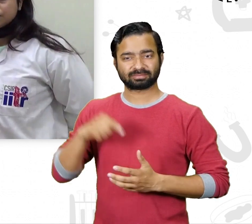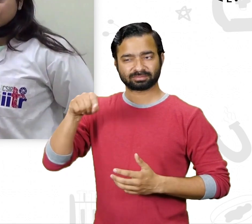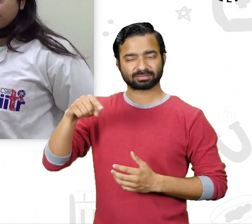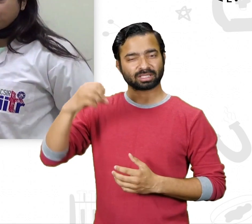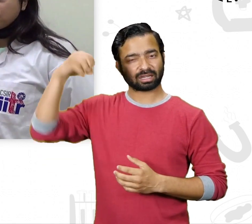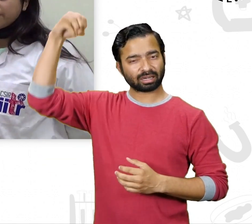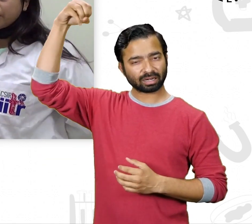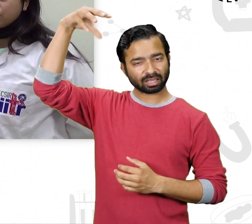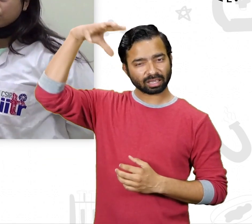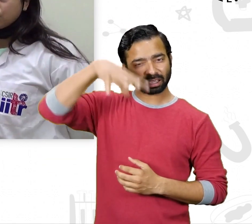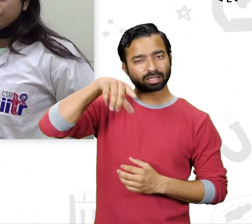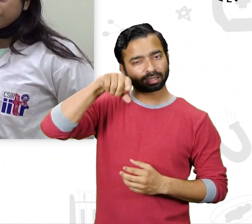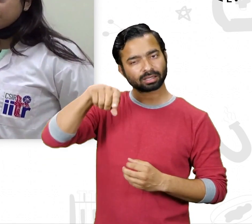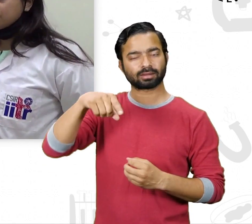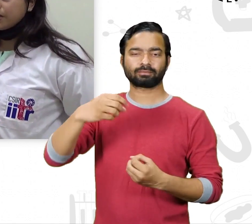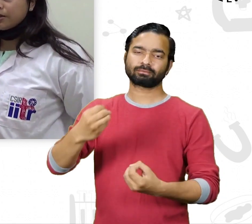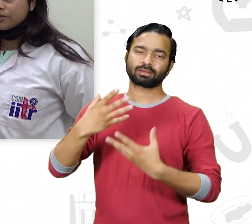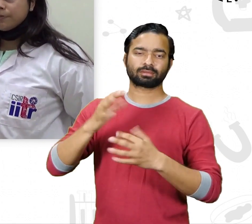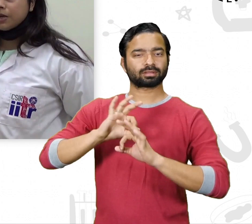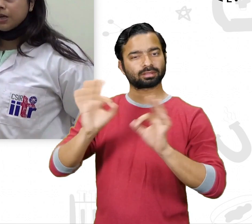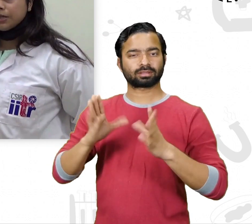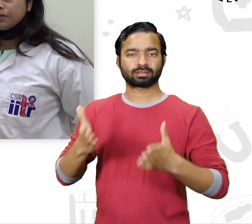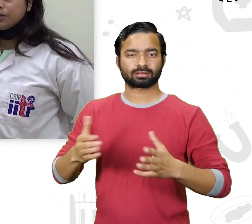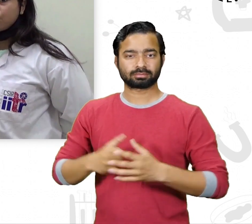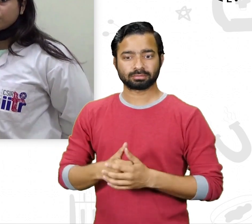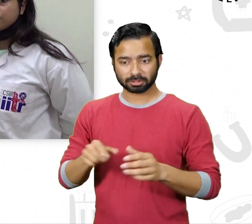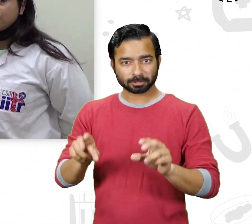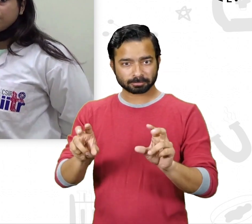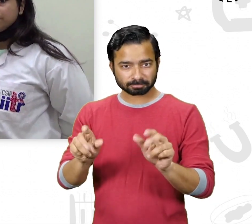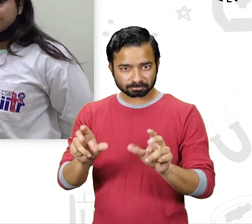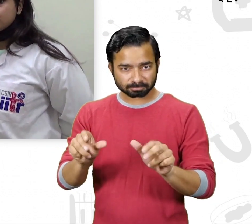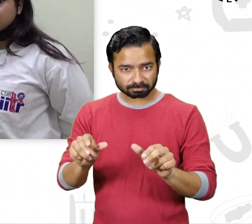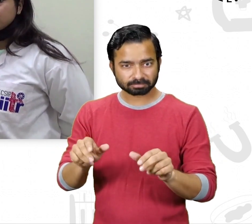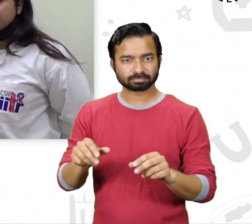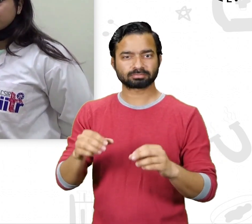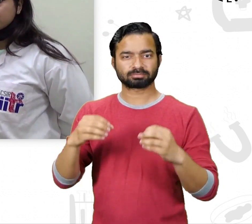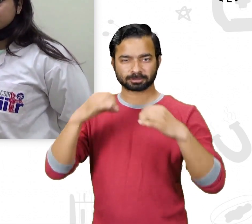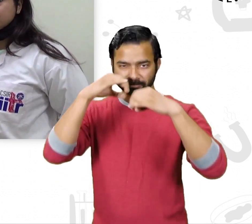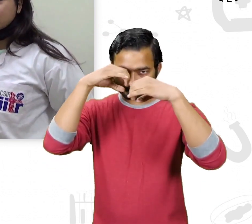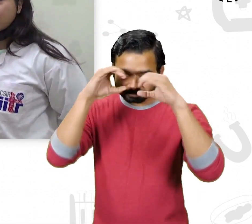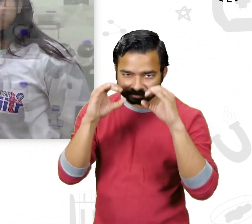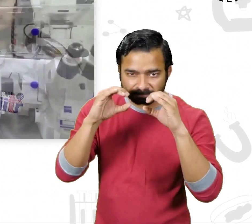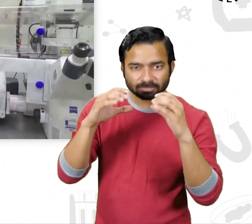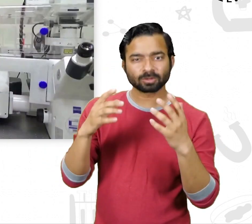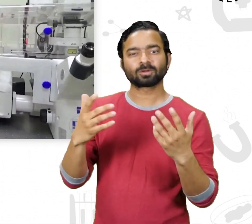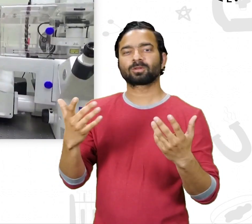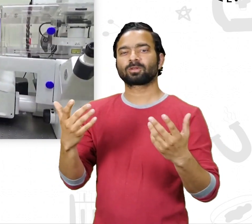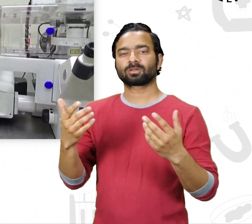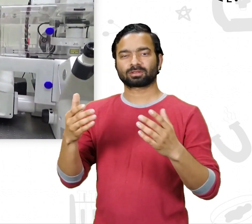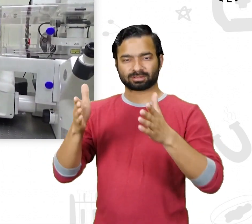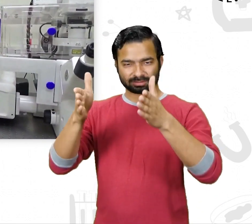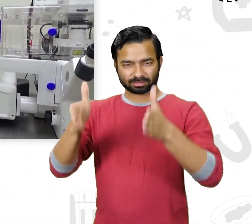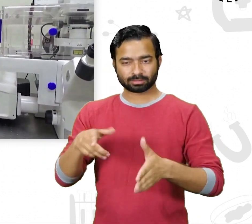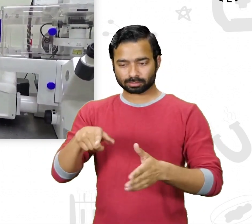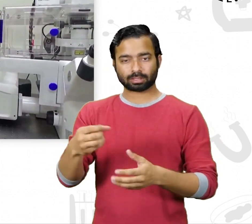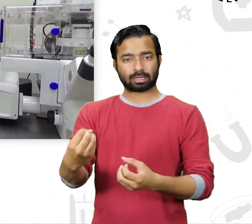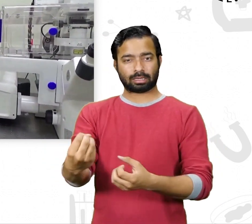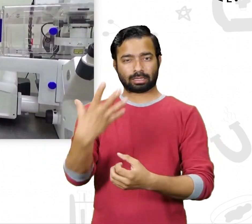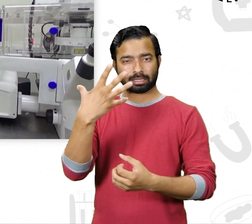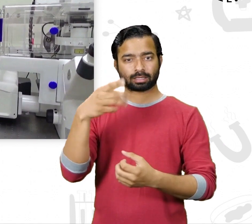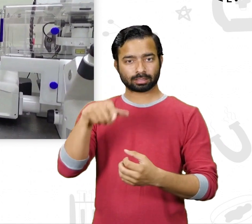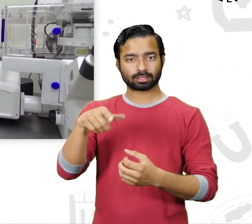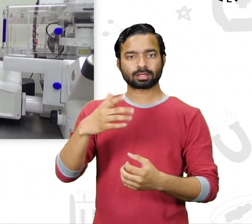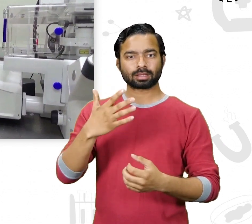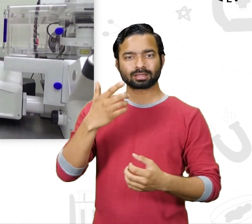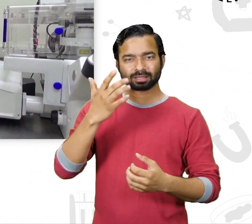This is confocal microscope. This is the LSM 880 model based on the fluorescence optics. This instrument contains some